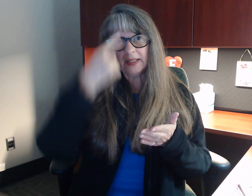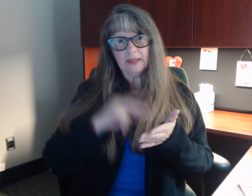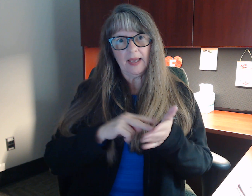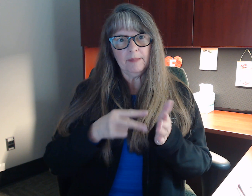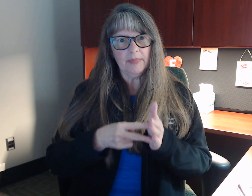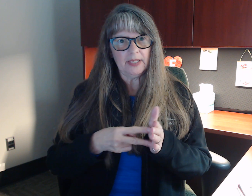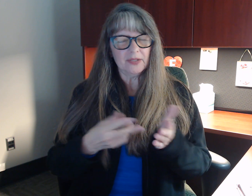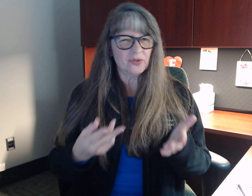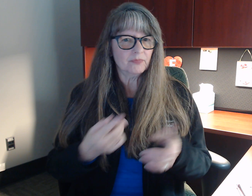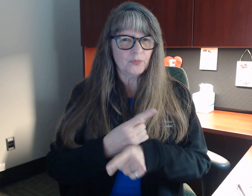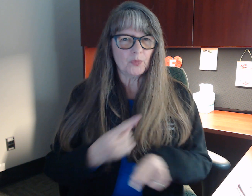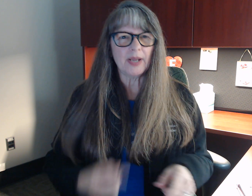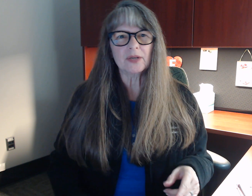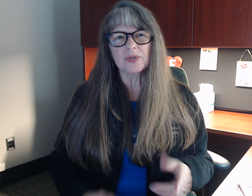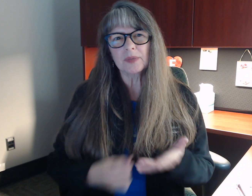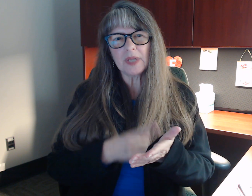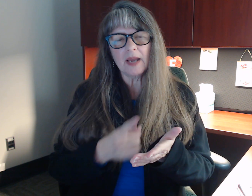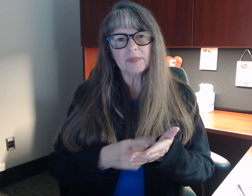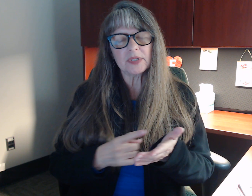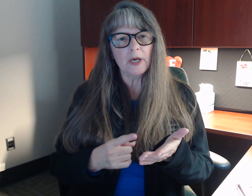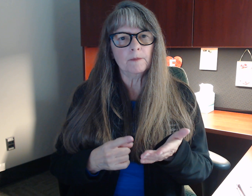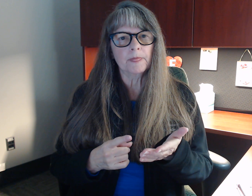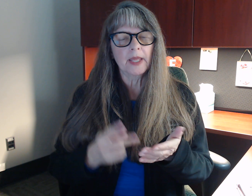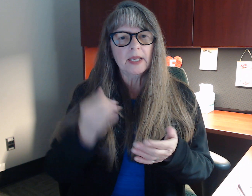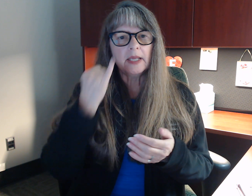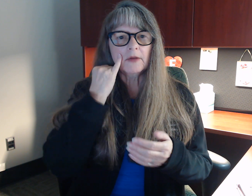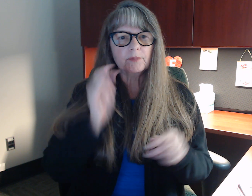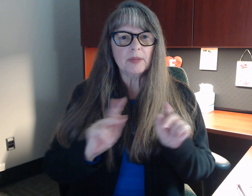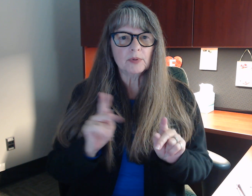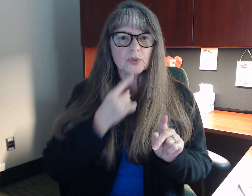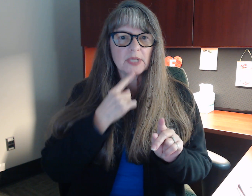that means, right? Because sometimes if